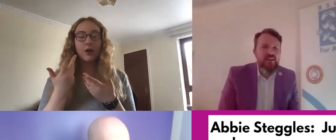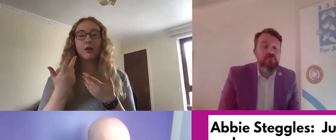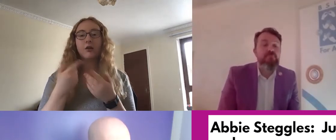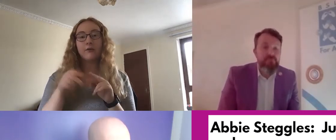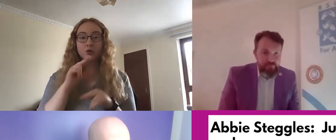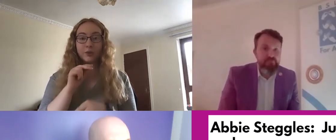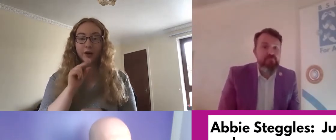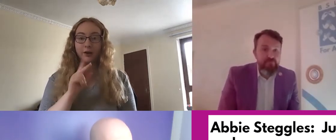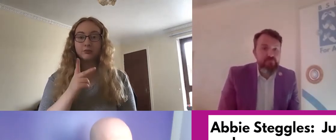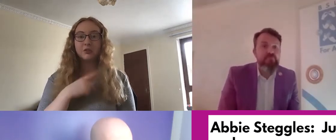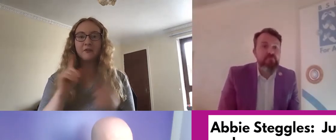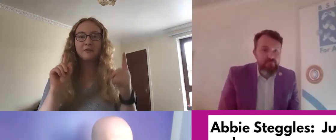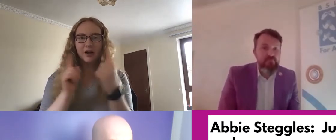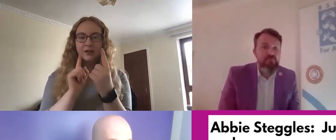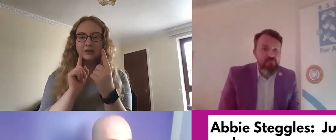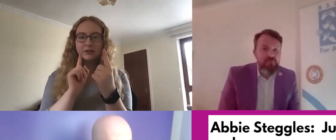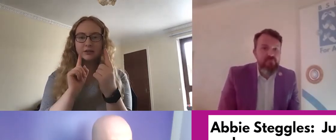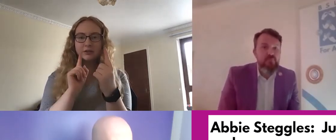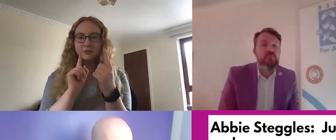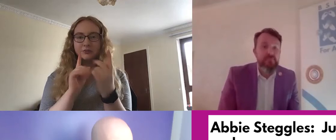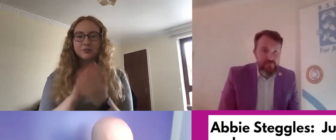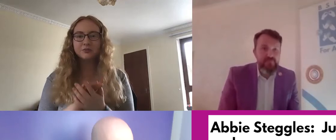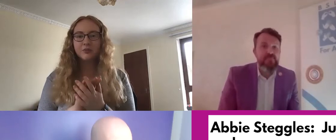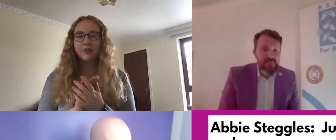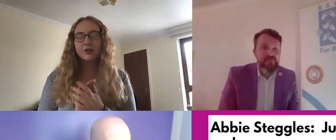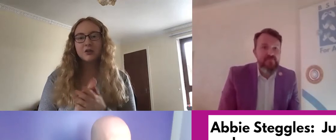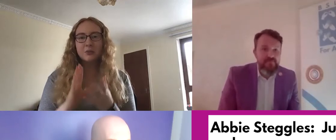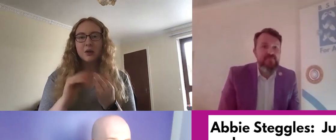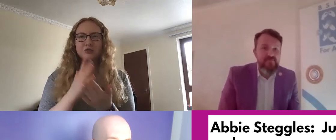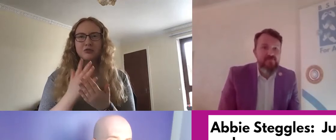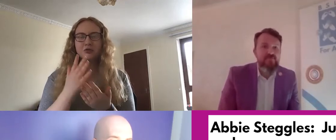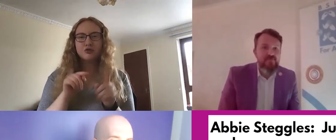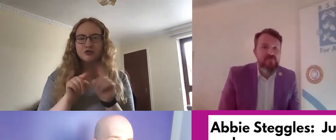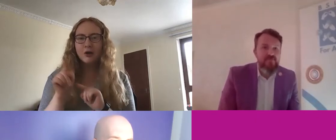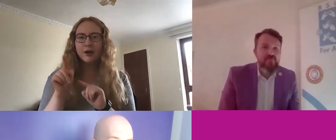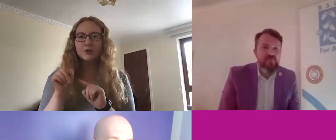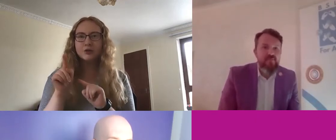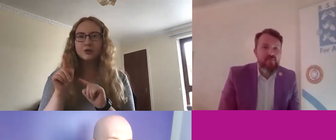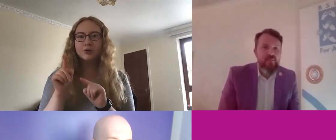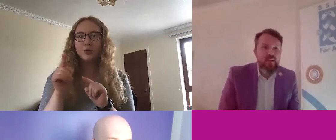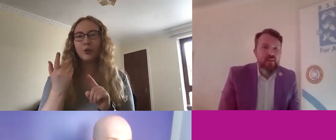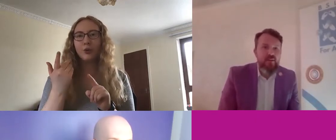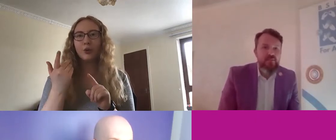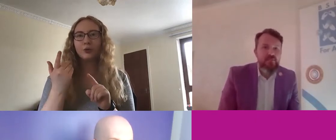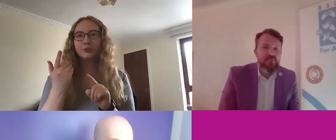Well, just make sure you speak clearly for a start, if you are speaking face-to-face, that is.